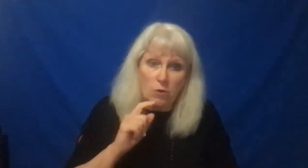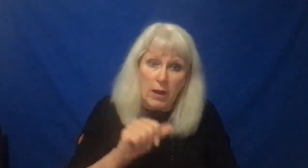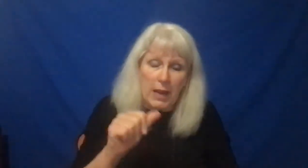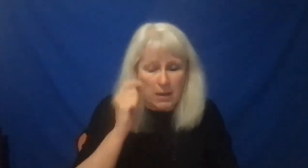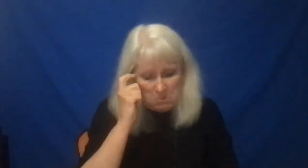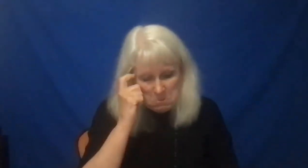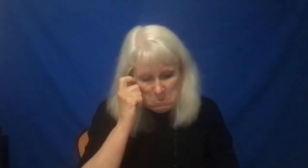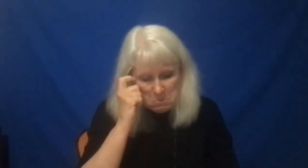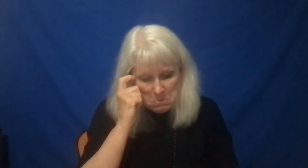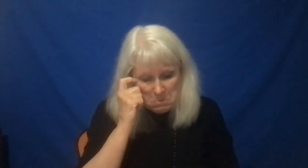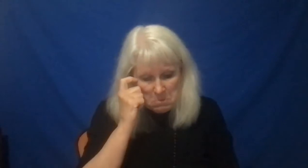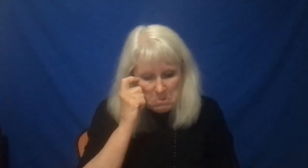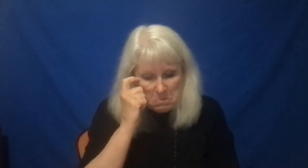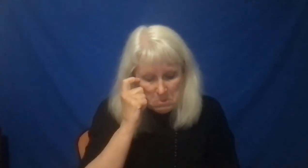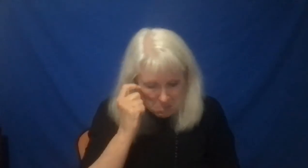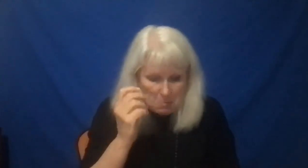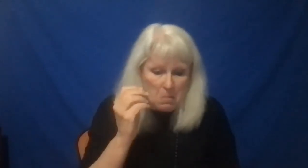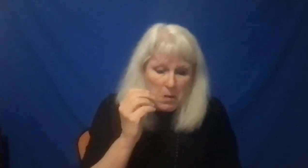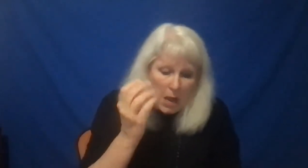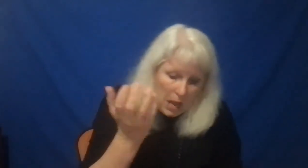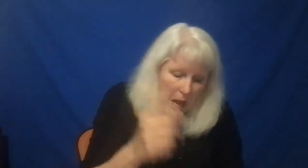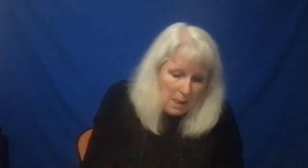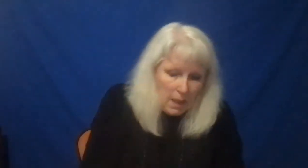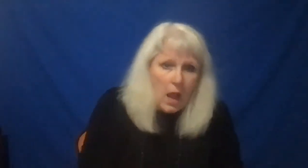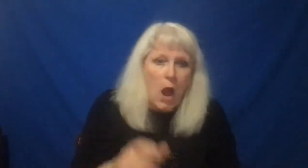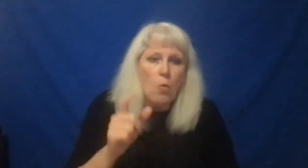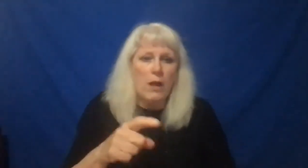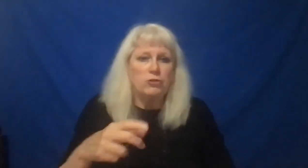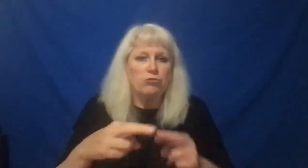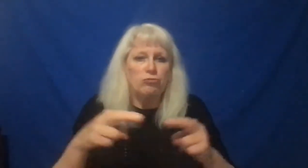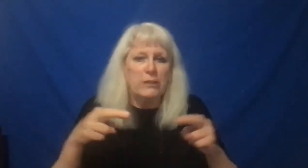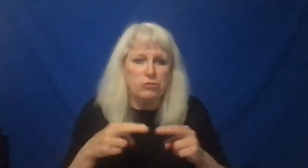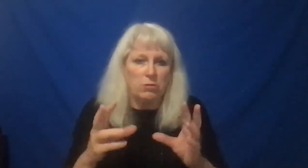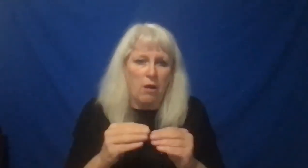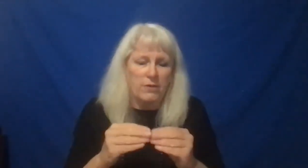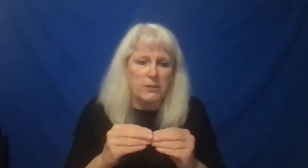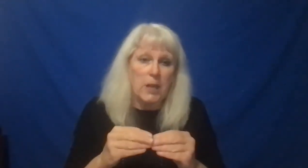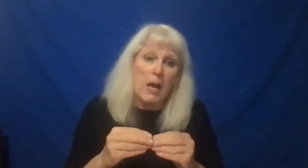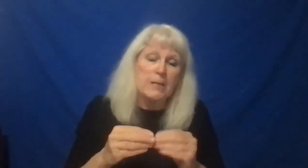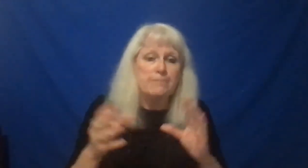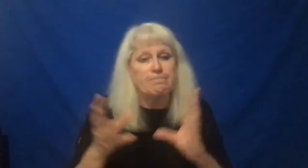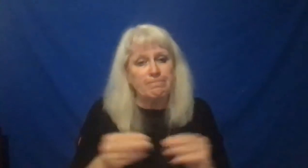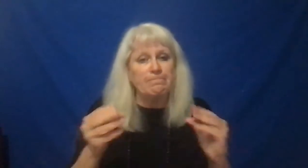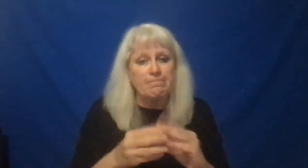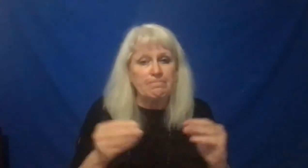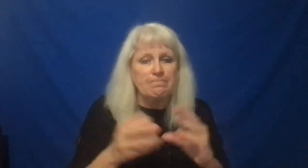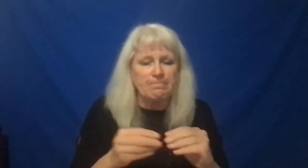share with at one of the regional groups. And I thought to myself that 2 years